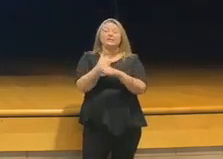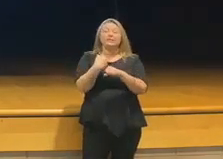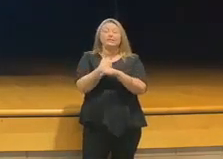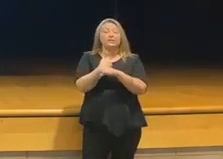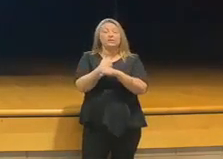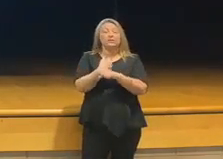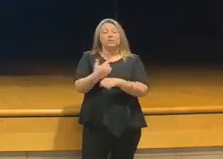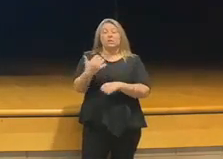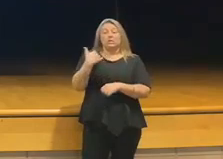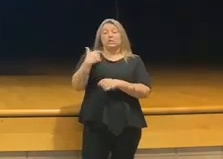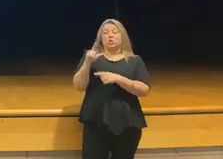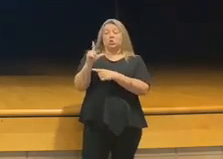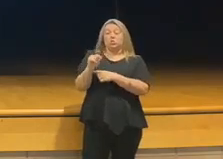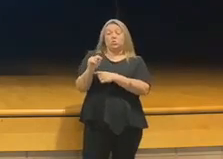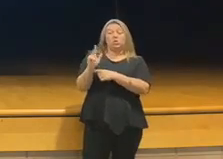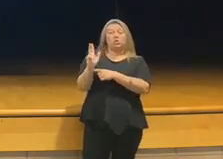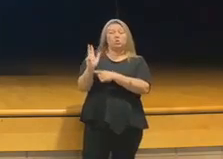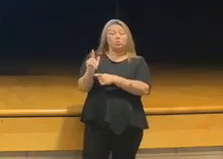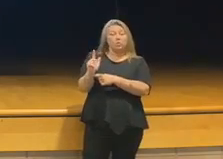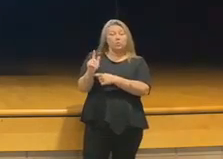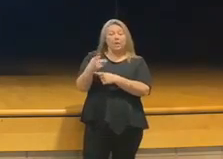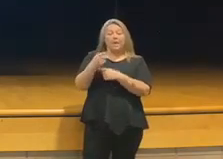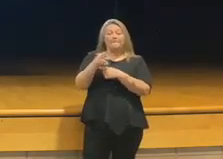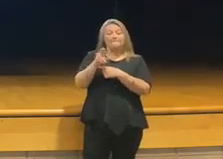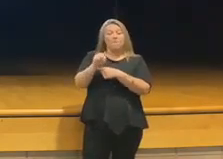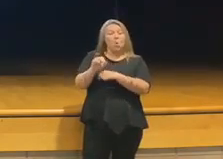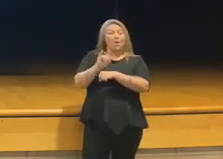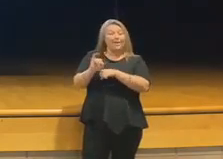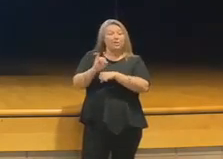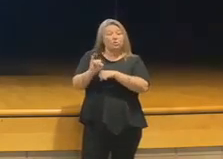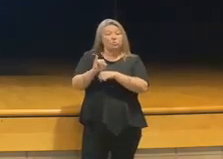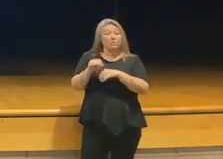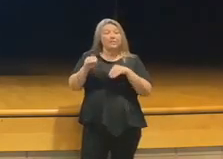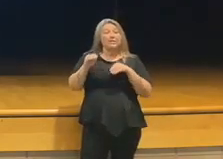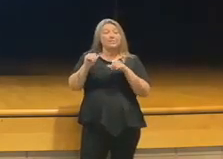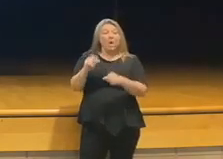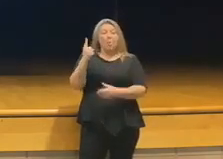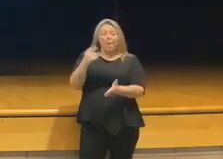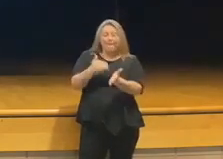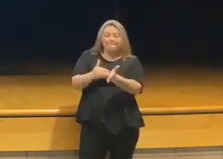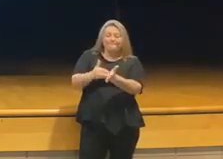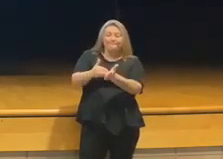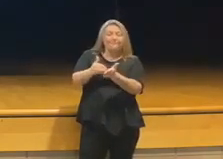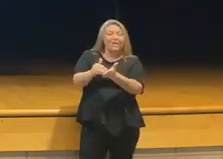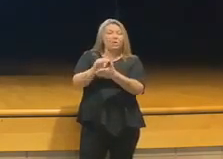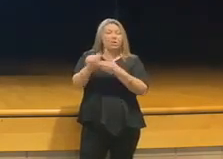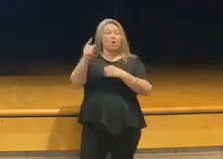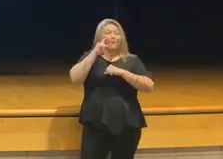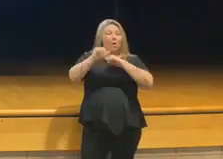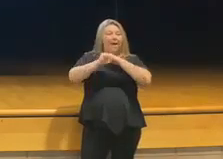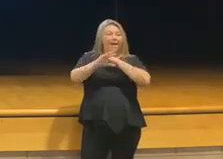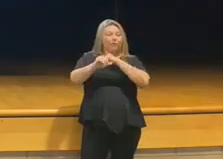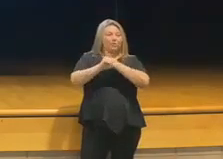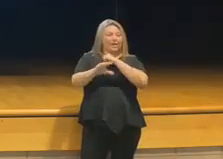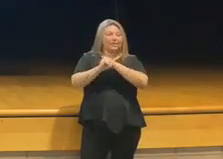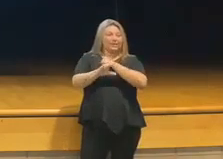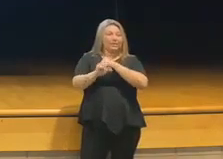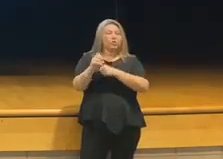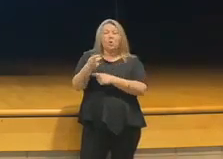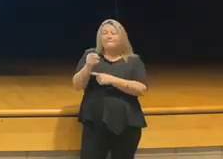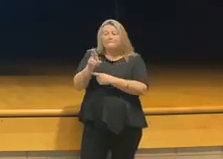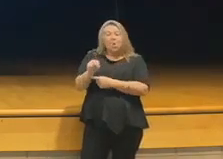in 2023, the porn industry spent $1 billion on advertising. So the porn industry is a business just like any other